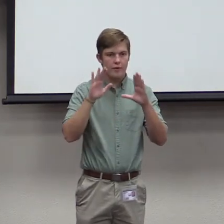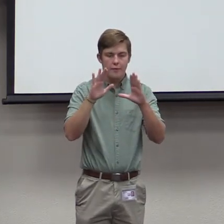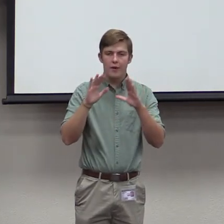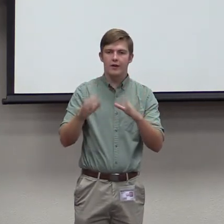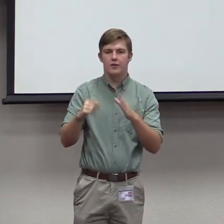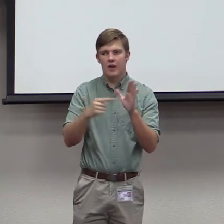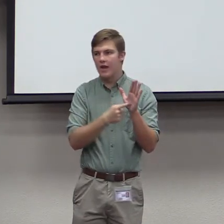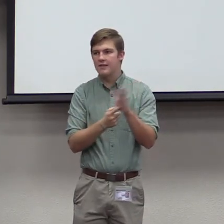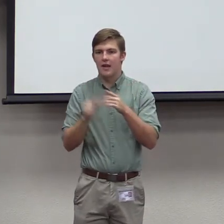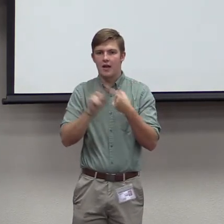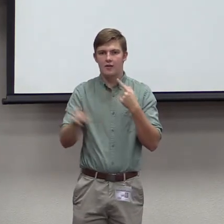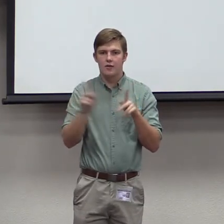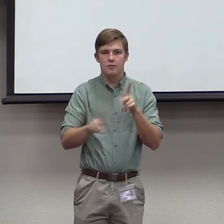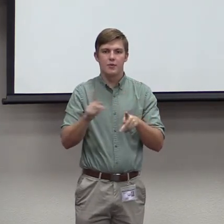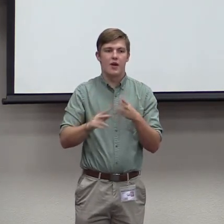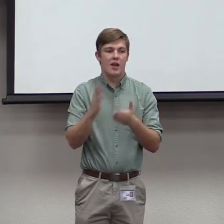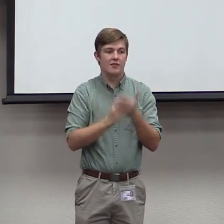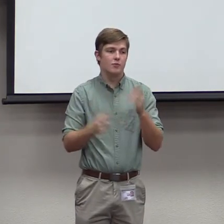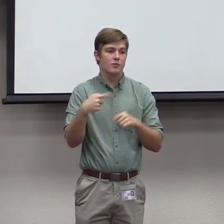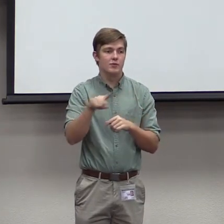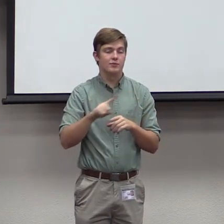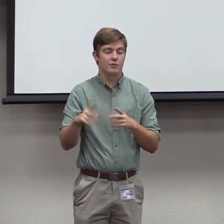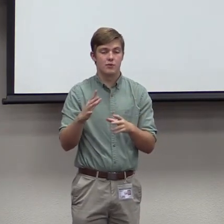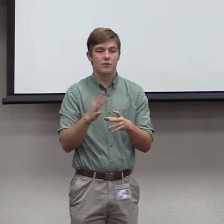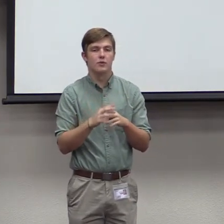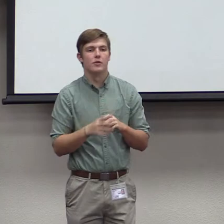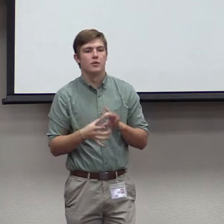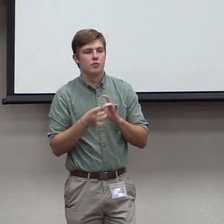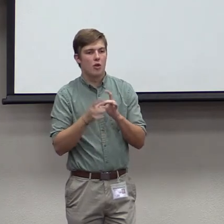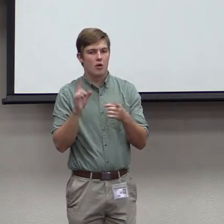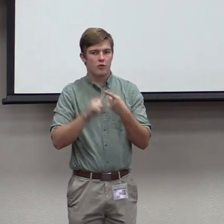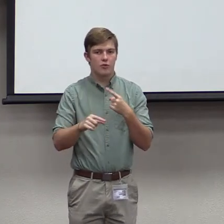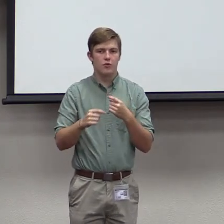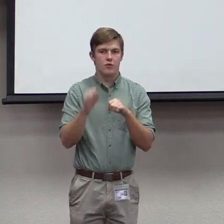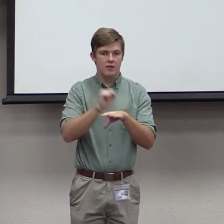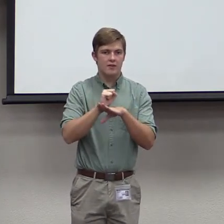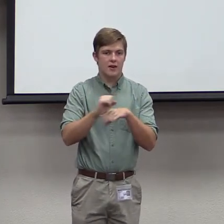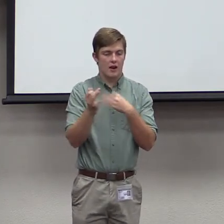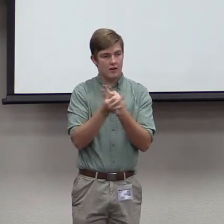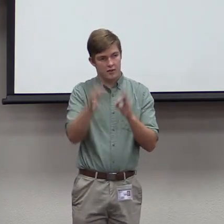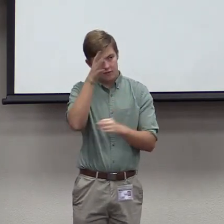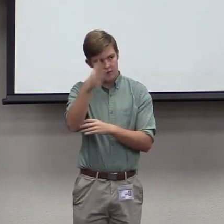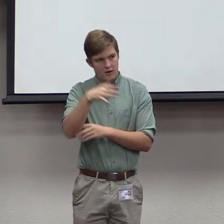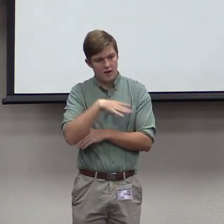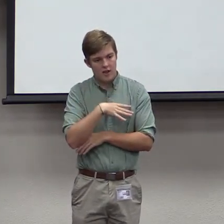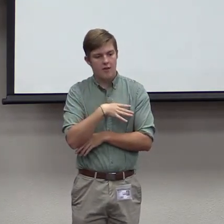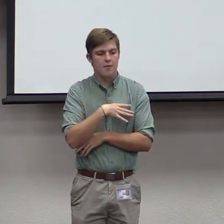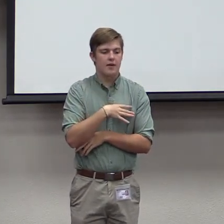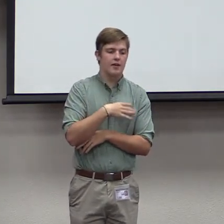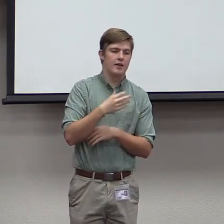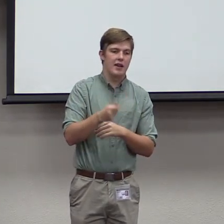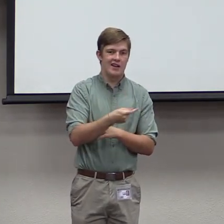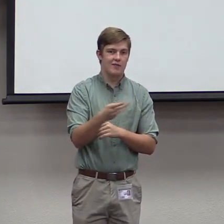then some of those who belonged to the synagogue of the freedmen and the Cyrenians and the Alexandrians and